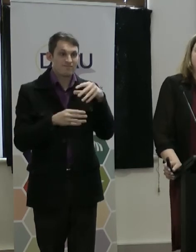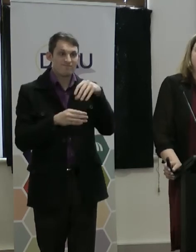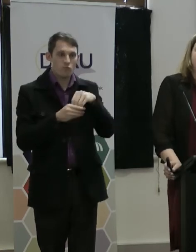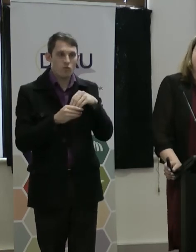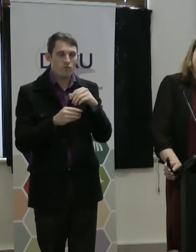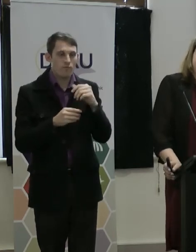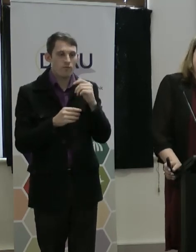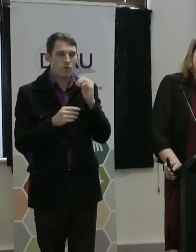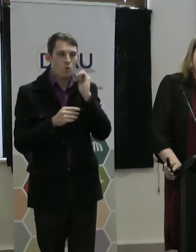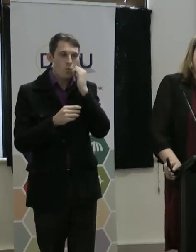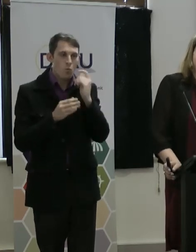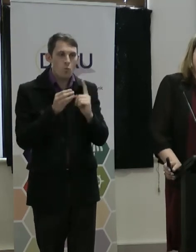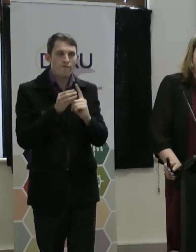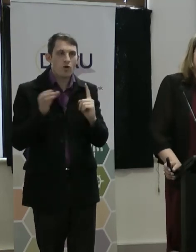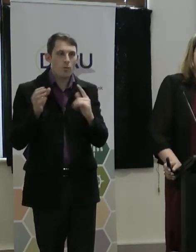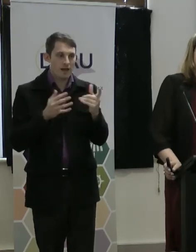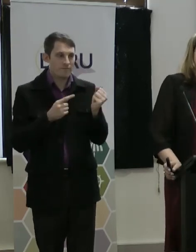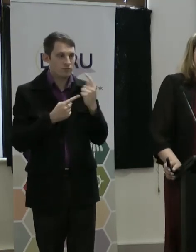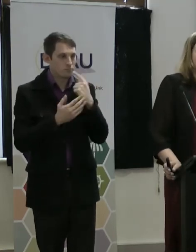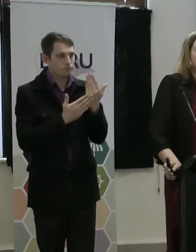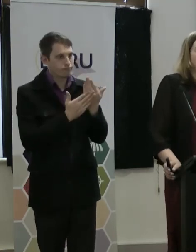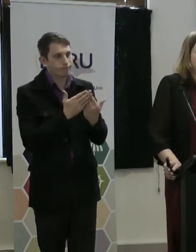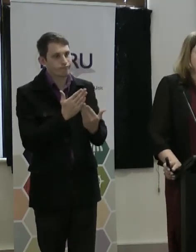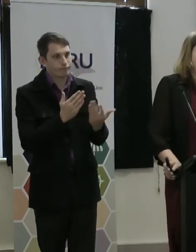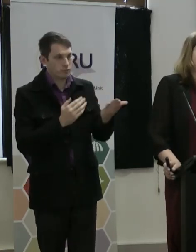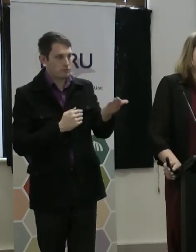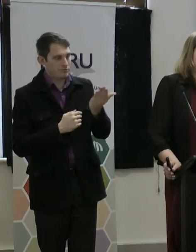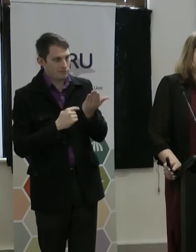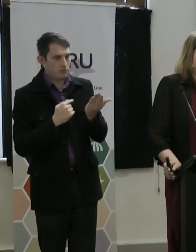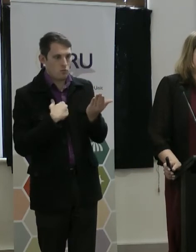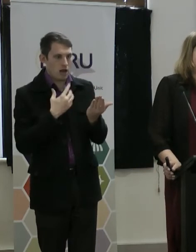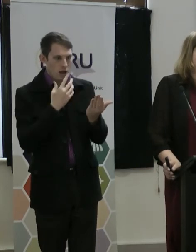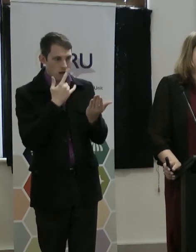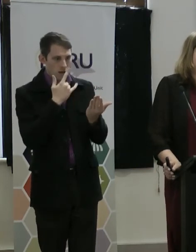complaints so that you don't have to tell your story to multiple people. We can take all of the